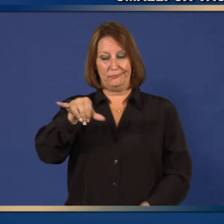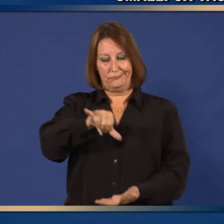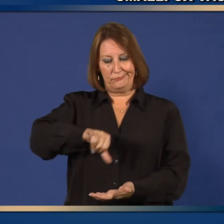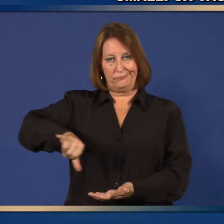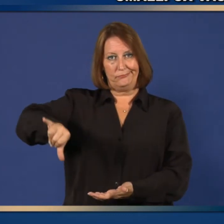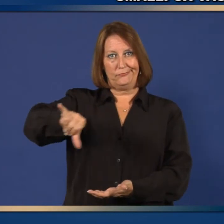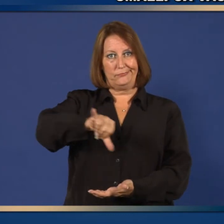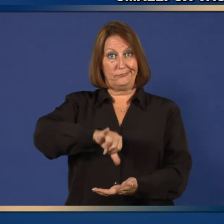bleach.